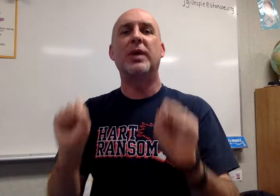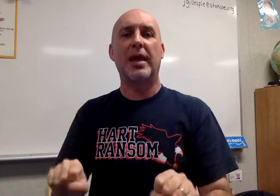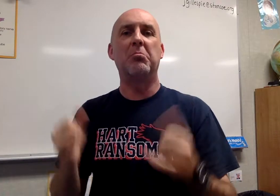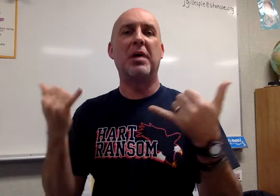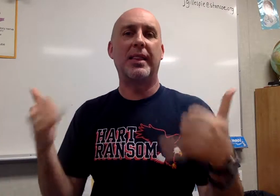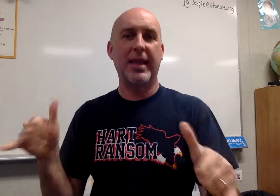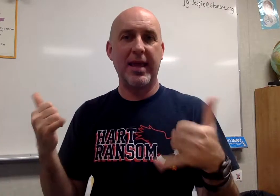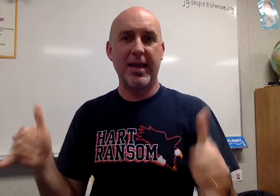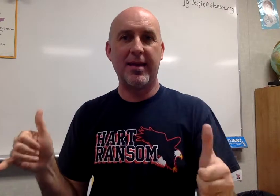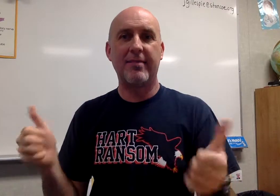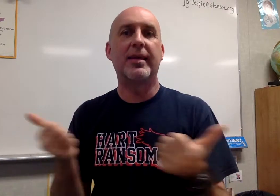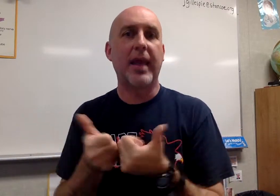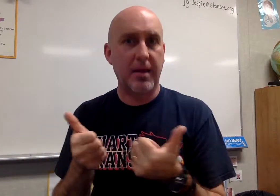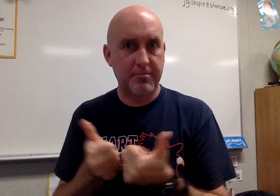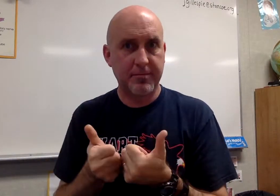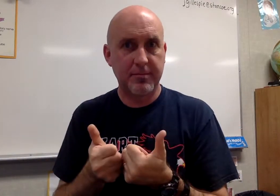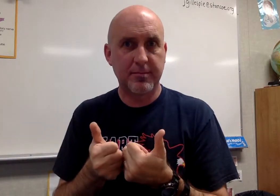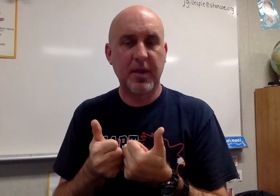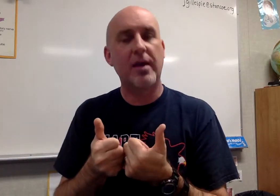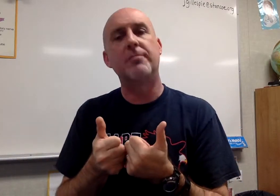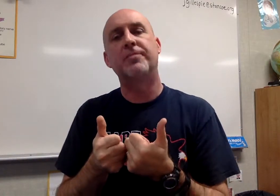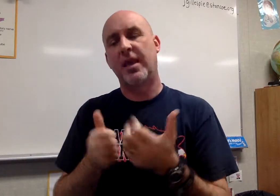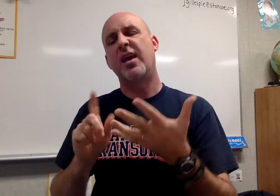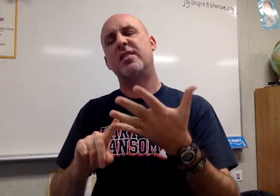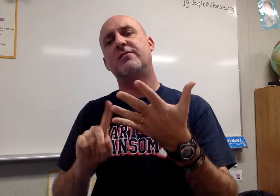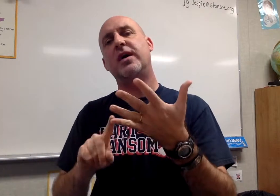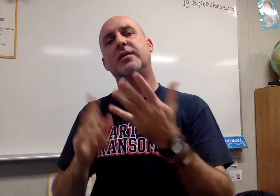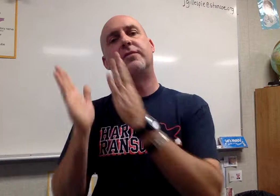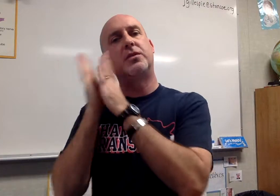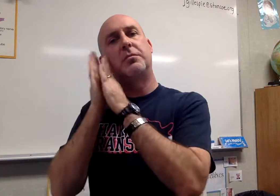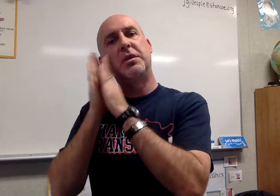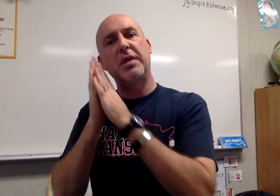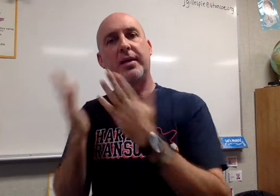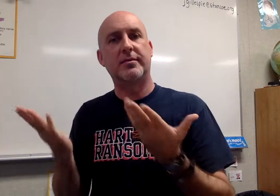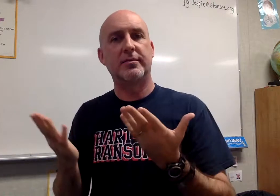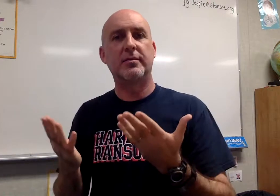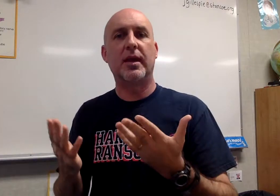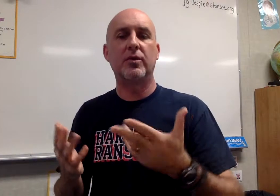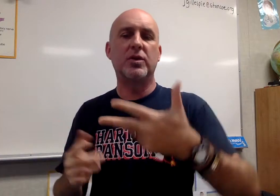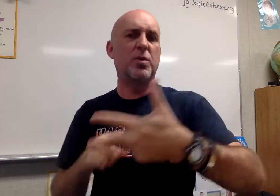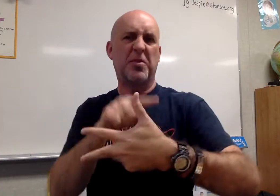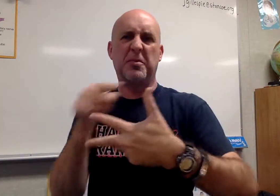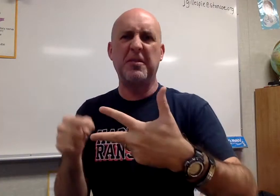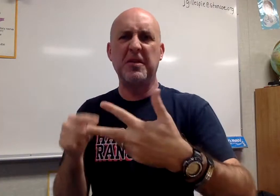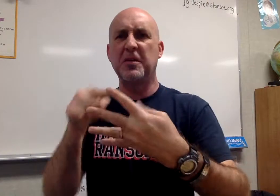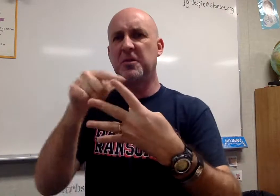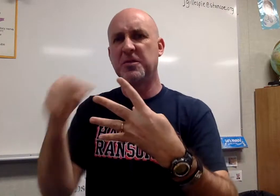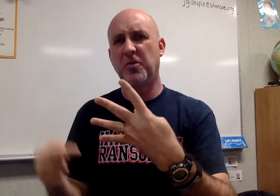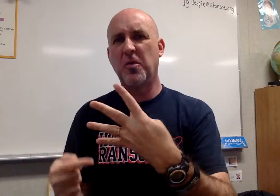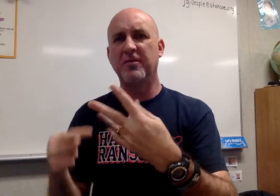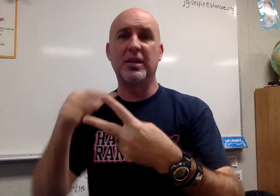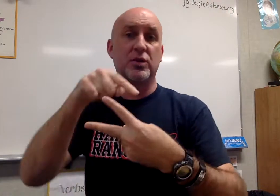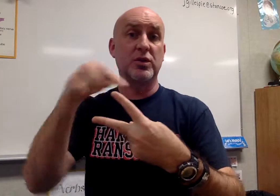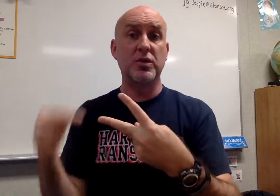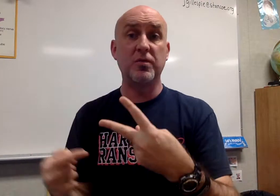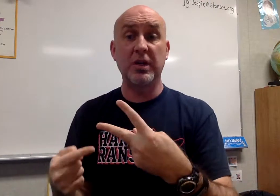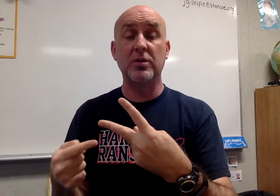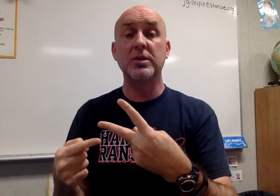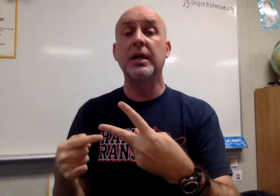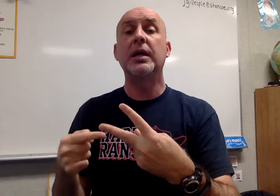can play the game. Okay? And then finally, fifth will be bed. Okay? You can do it 3 fingers, 4 fingers, 2 fingers. You